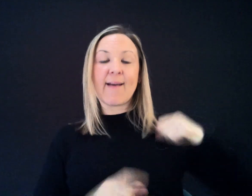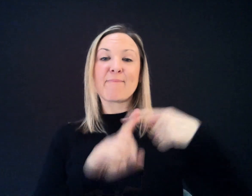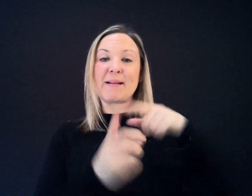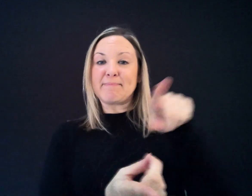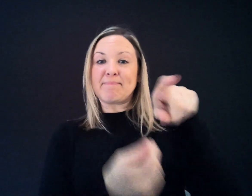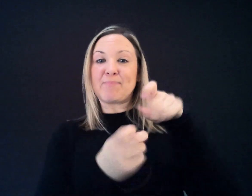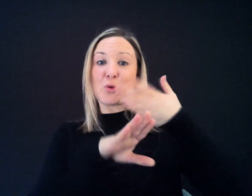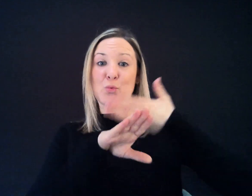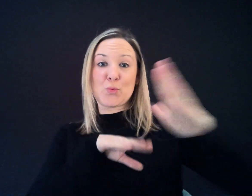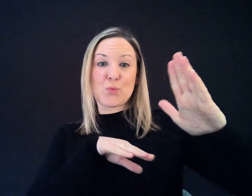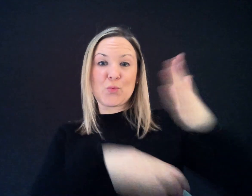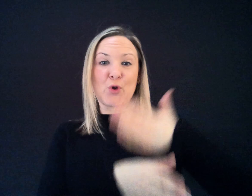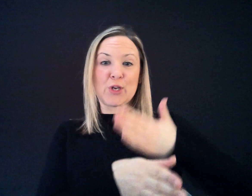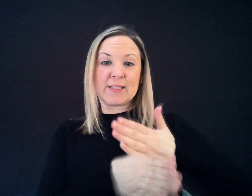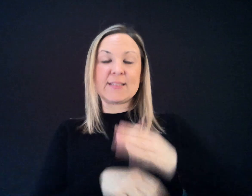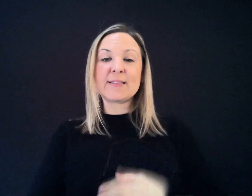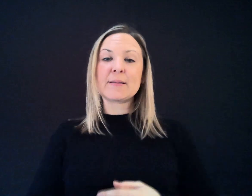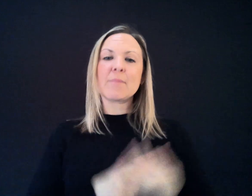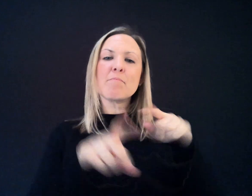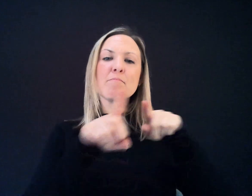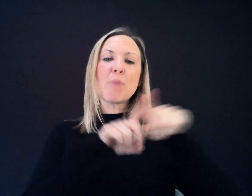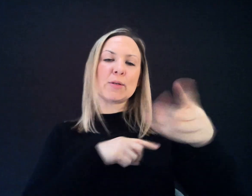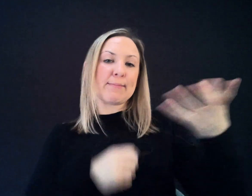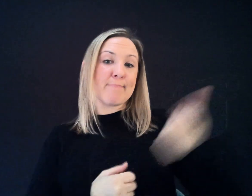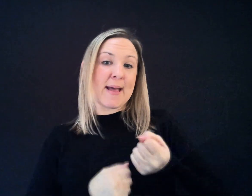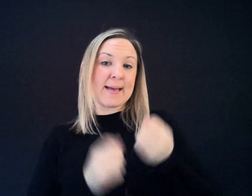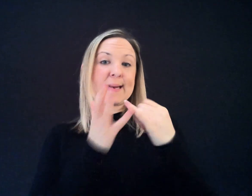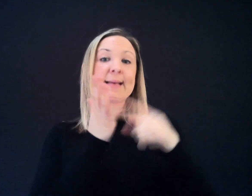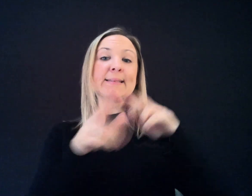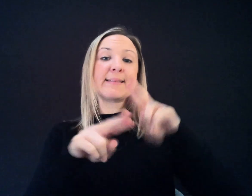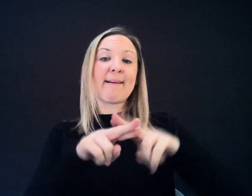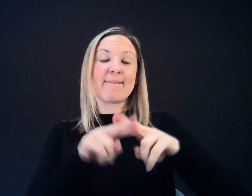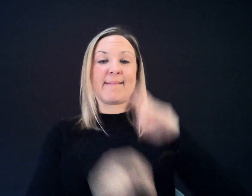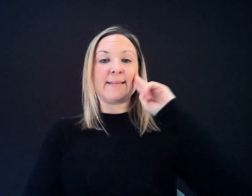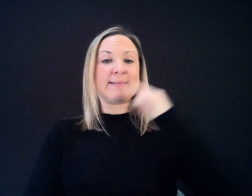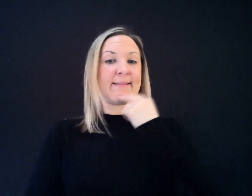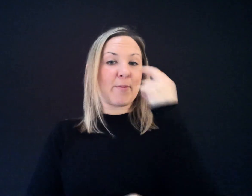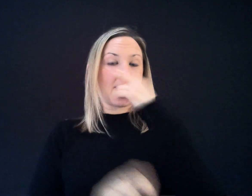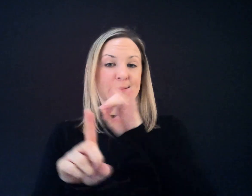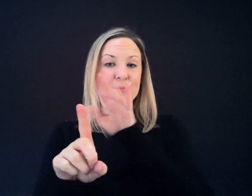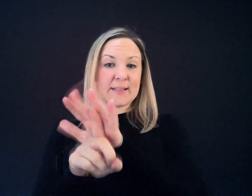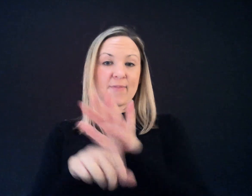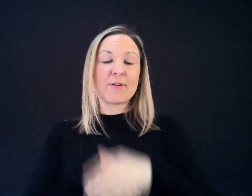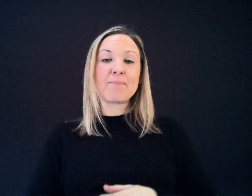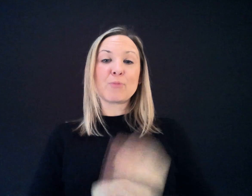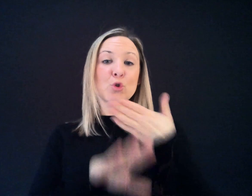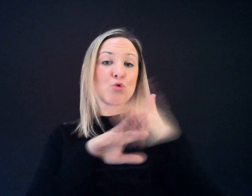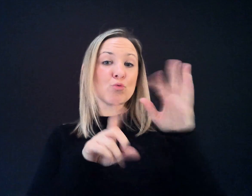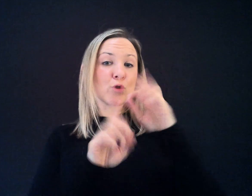The majority of paid staff are deafblind. The new projects are a